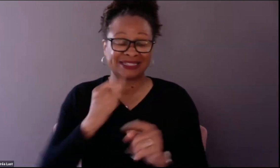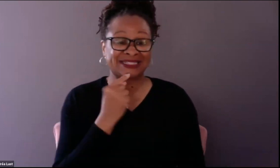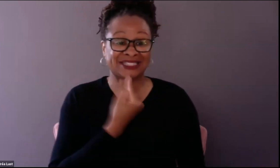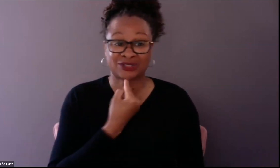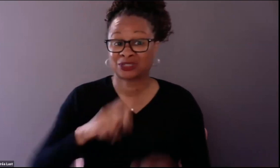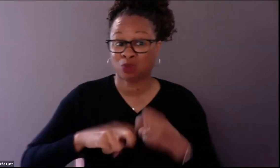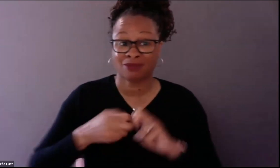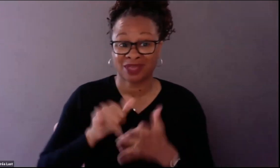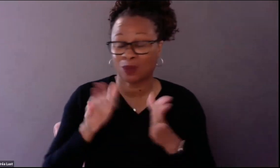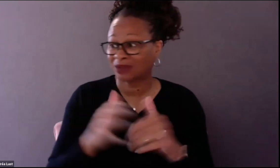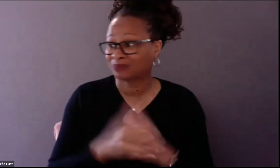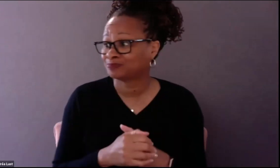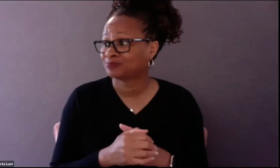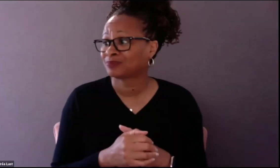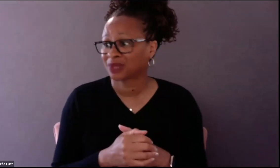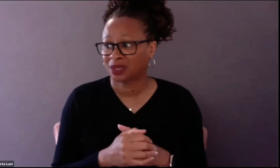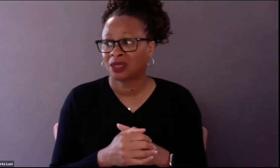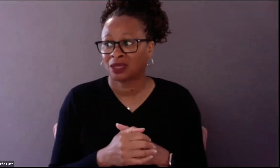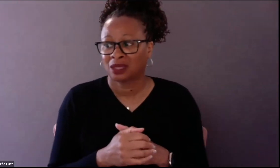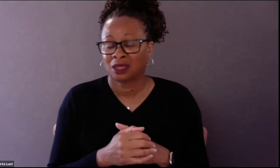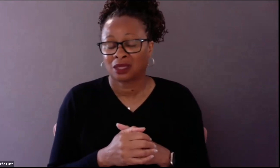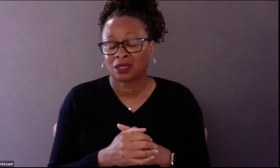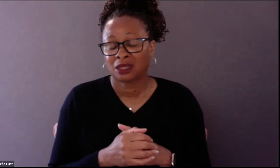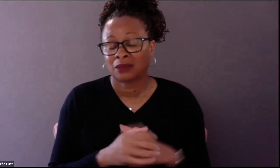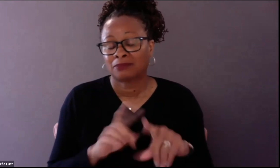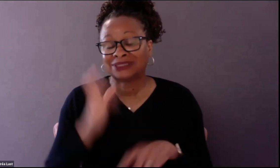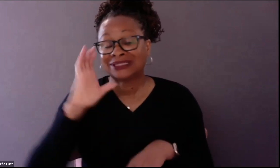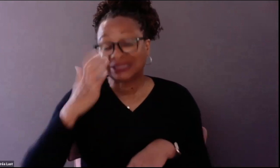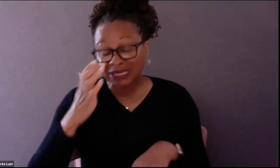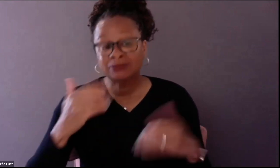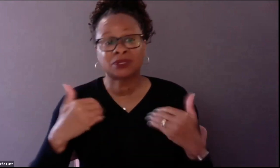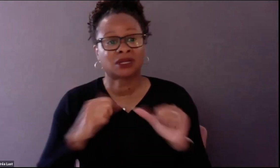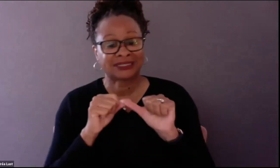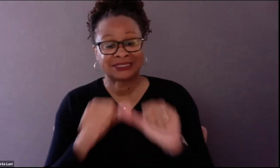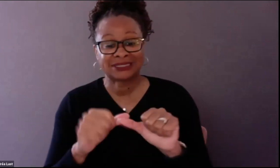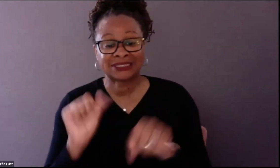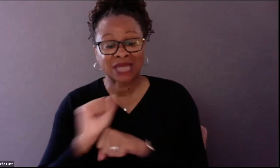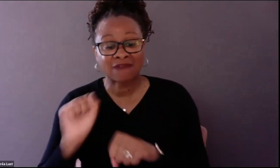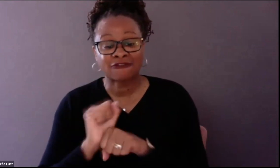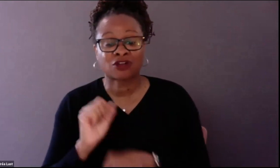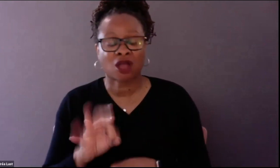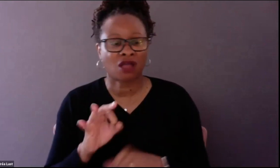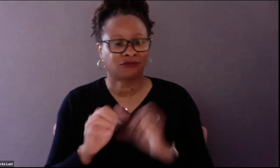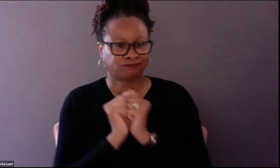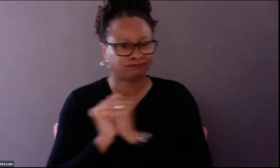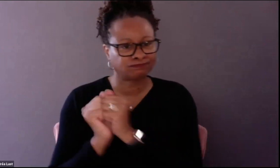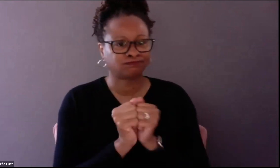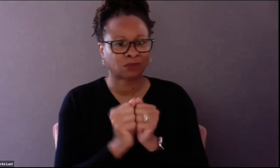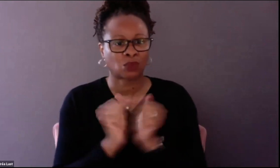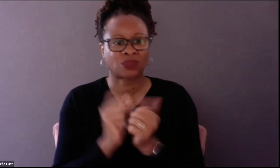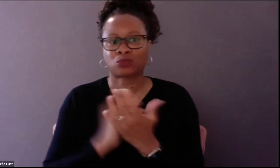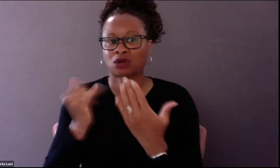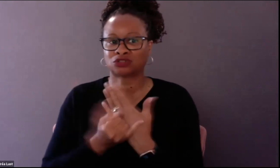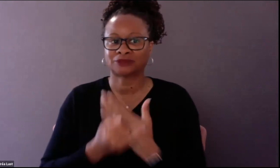in that way. And there just seemed to be a consistent effort of solidarity with the project.